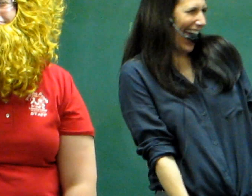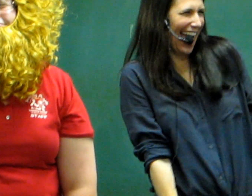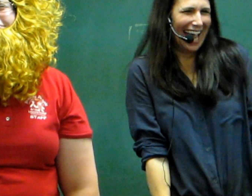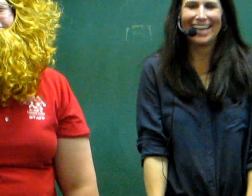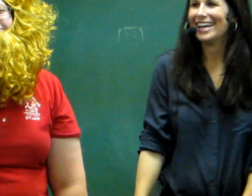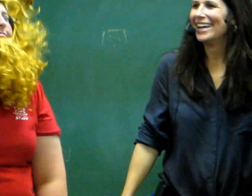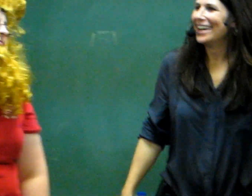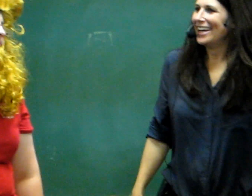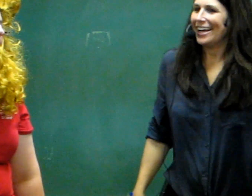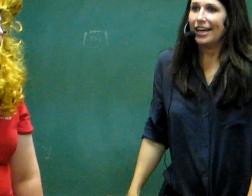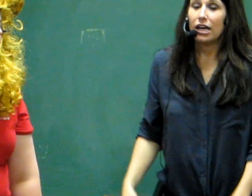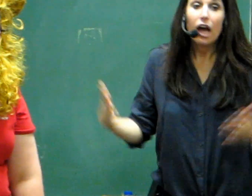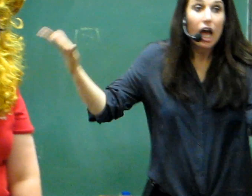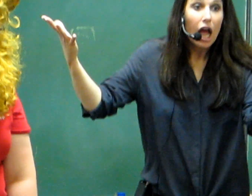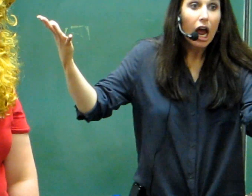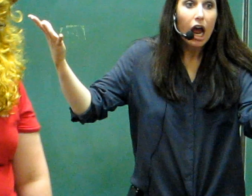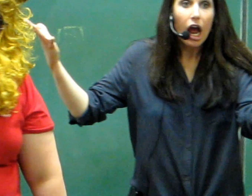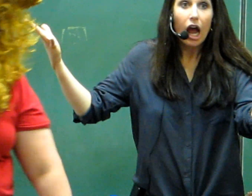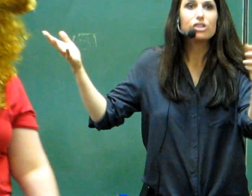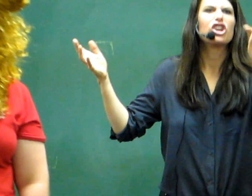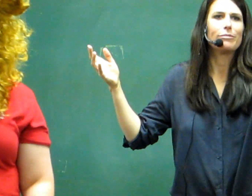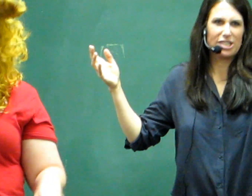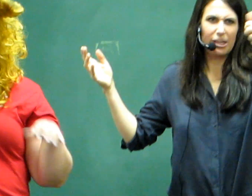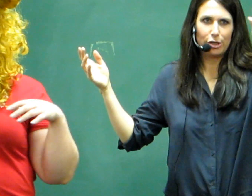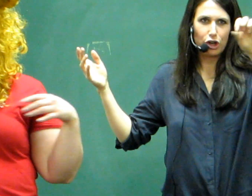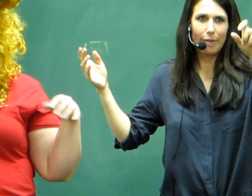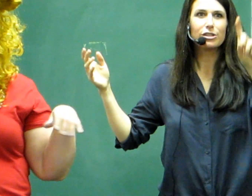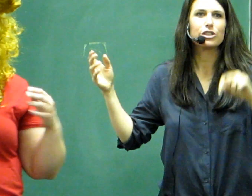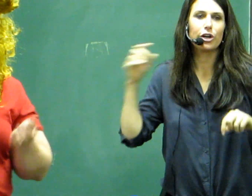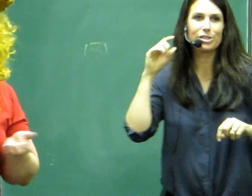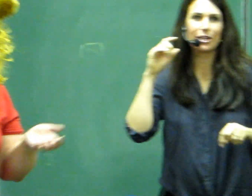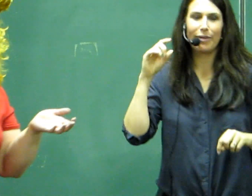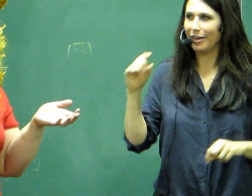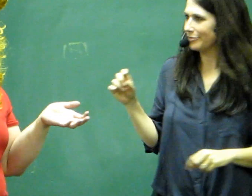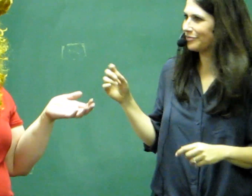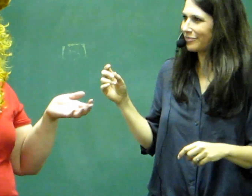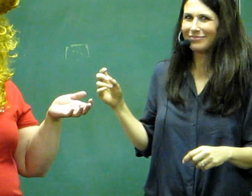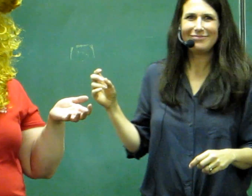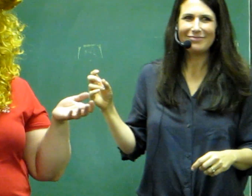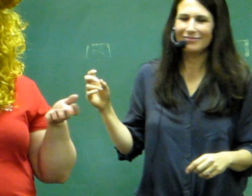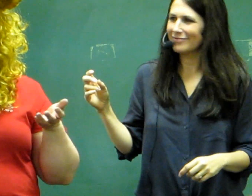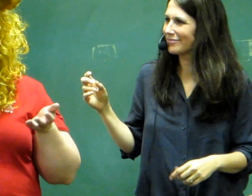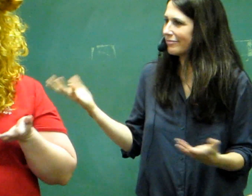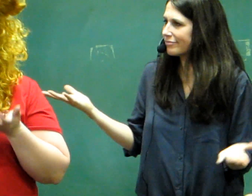One day, Leah lost his teddy bear. He slept with little Ted so he wouldn't get scared while asleep in his bed.